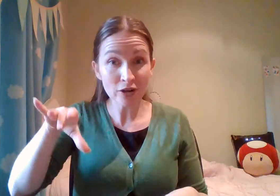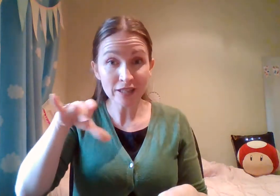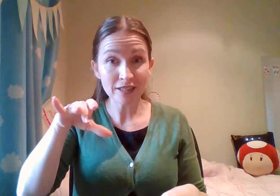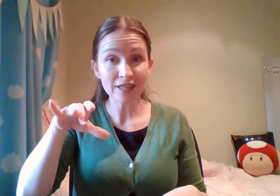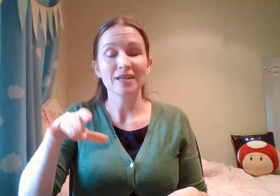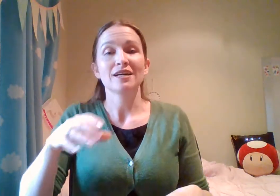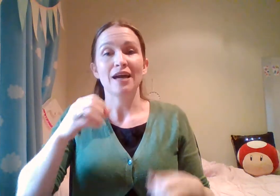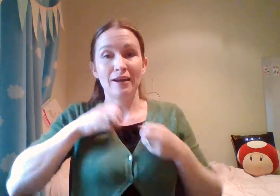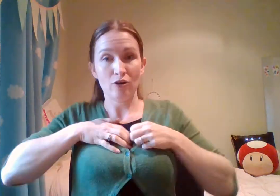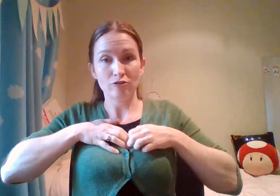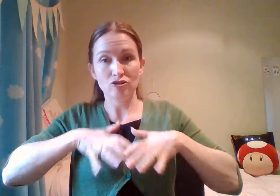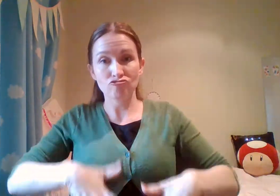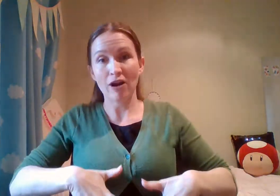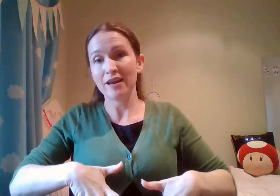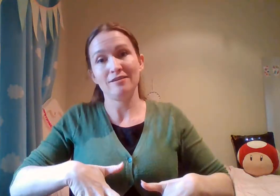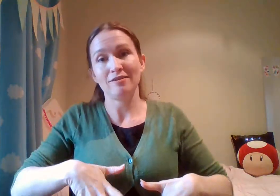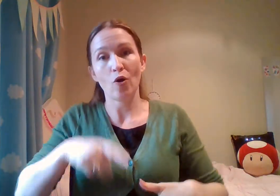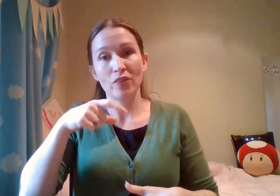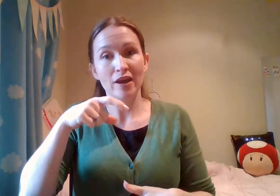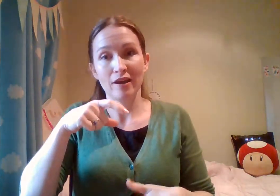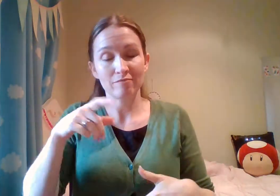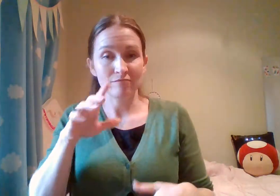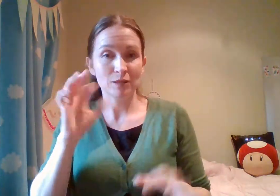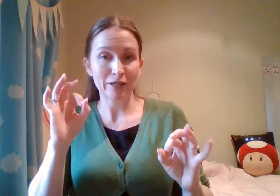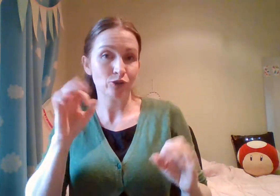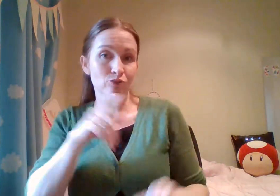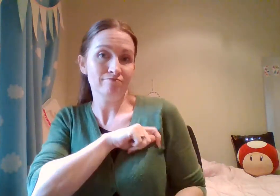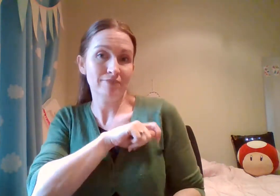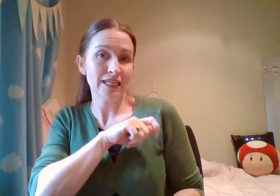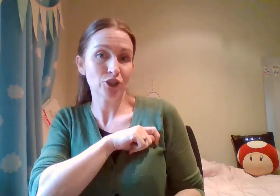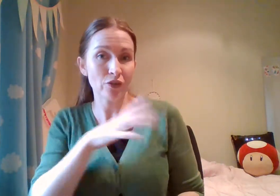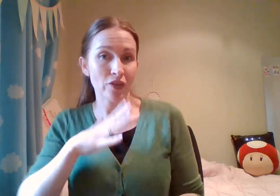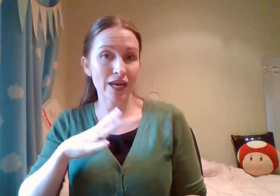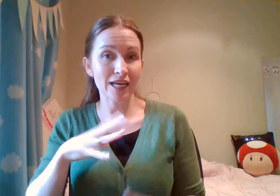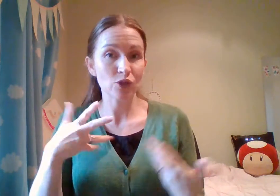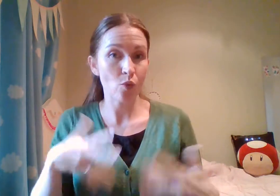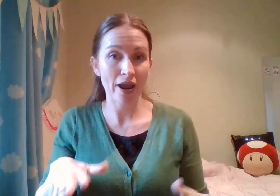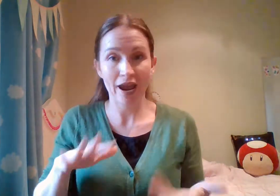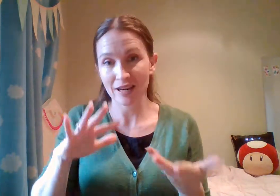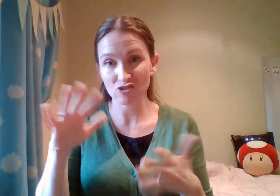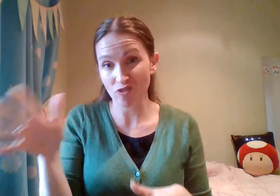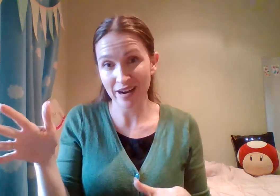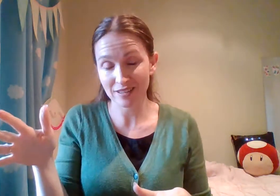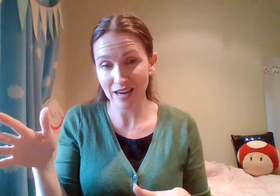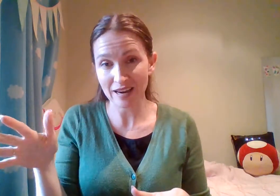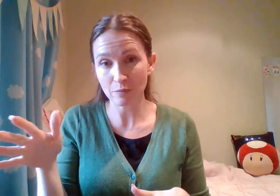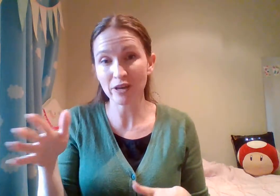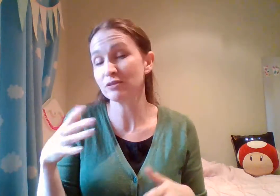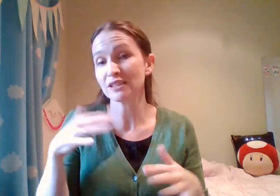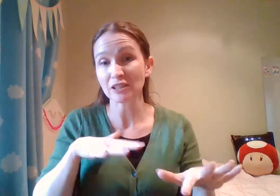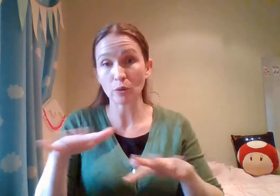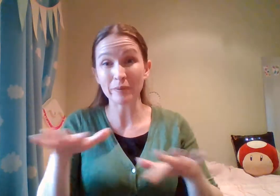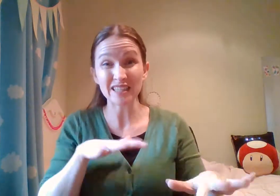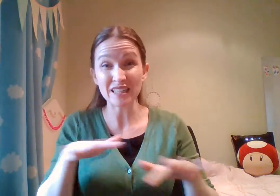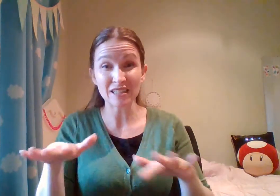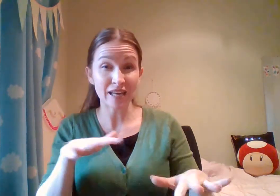it, and it goes straight on their special t-shirt that they need to wear and it's wrecked. And because it's such a busy